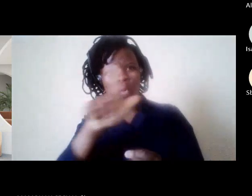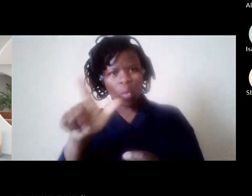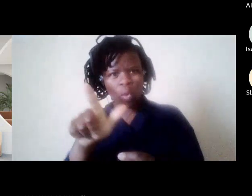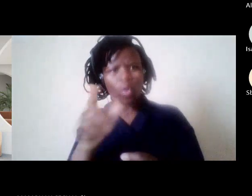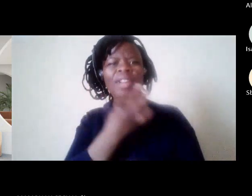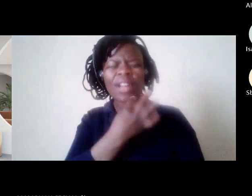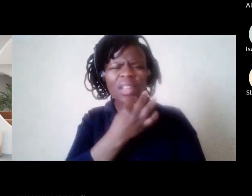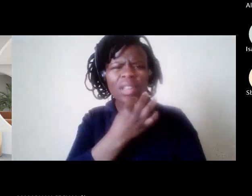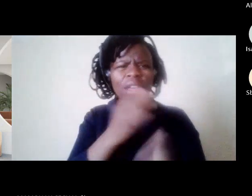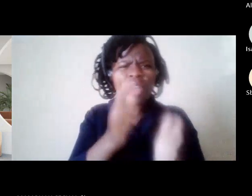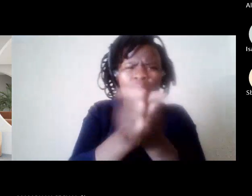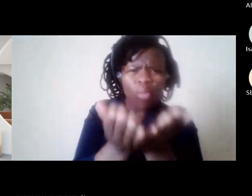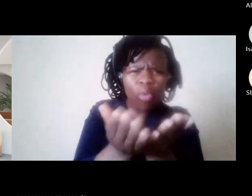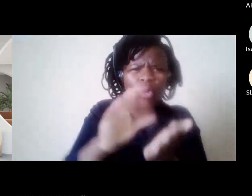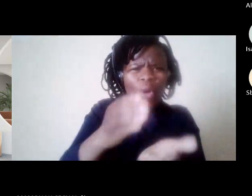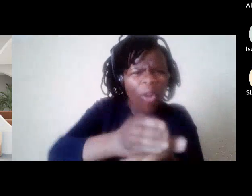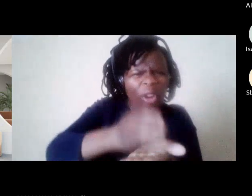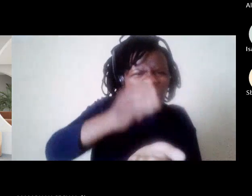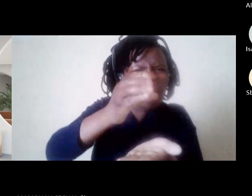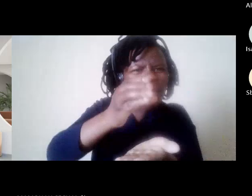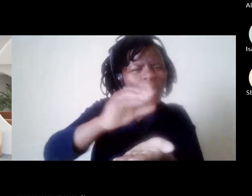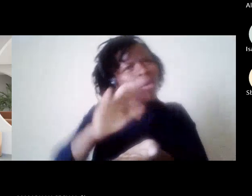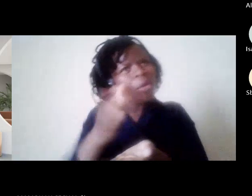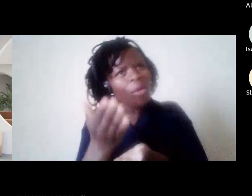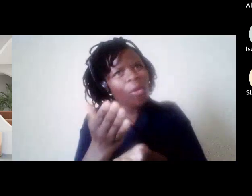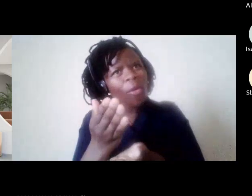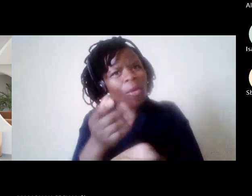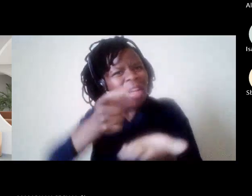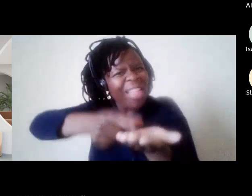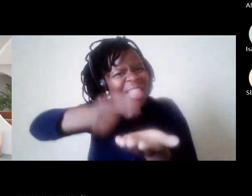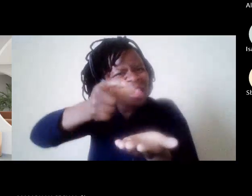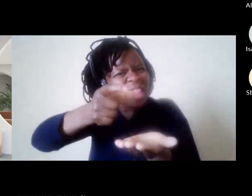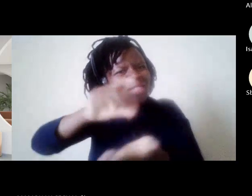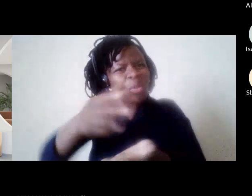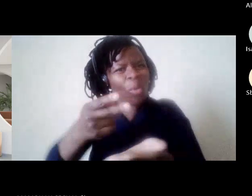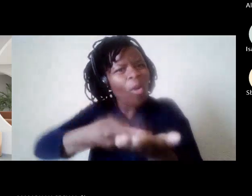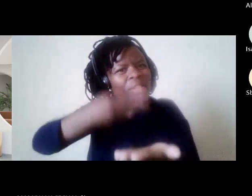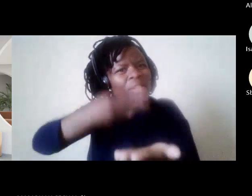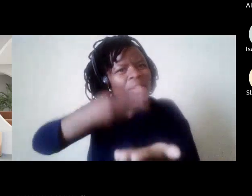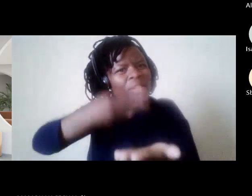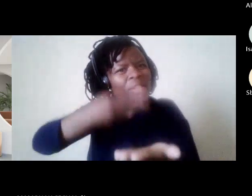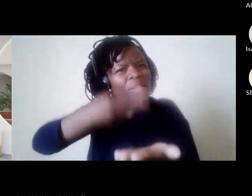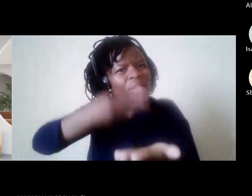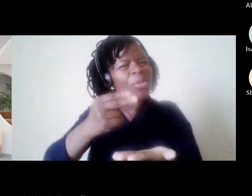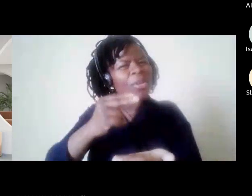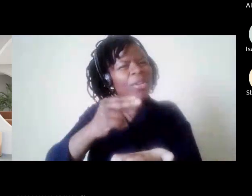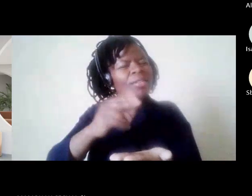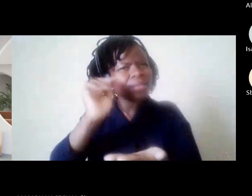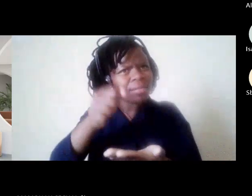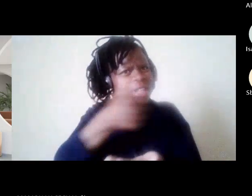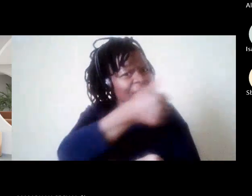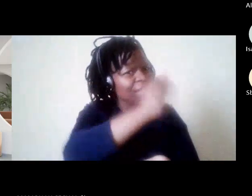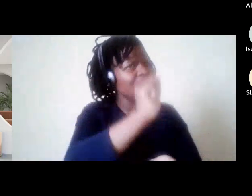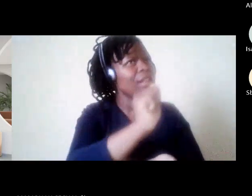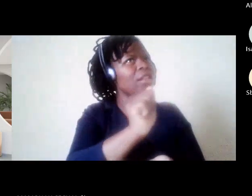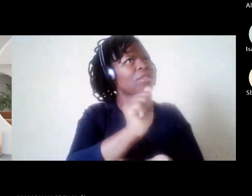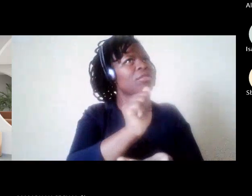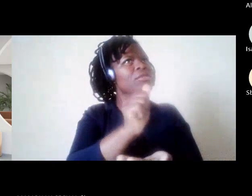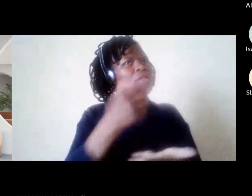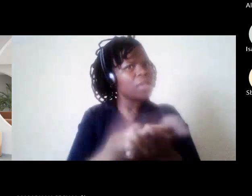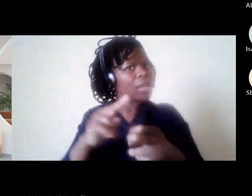cup or a glass or a spoon. So it's where they're able to use